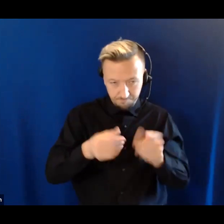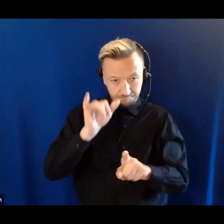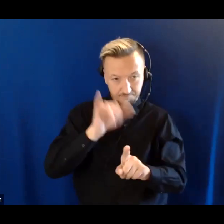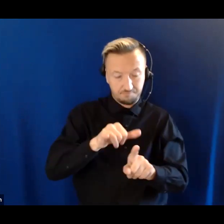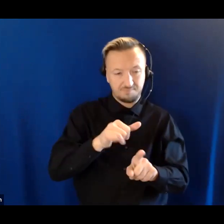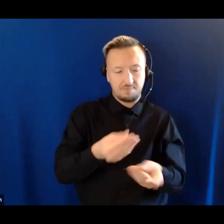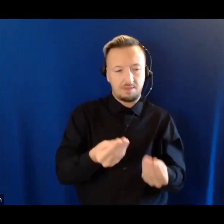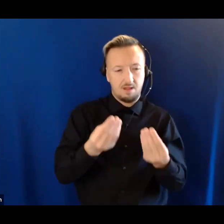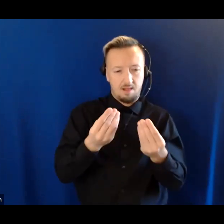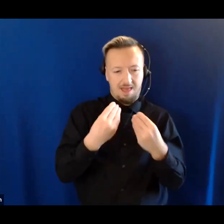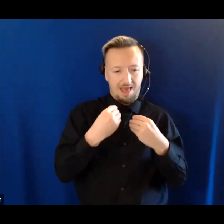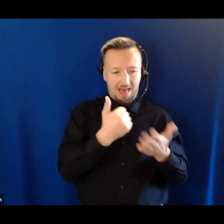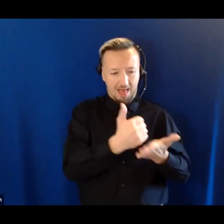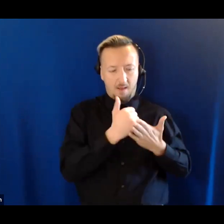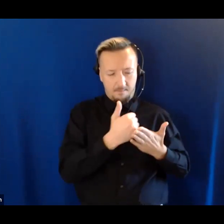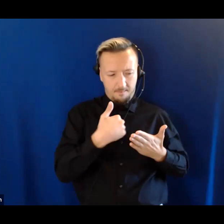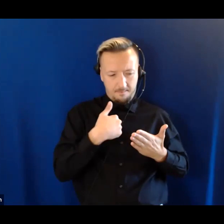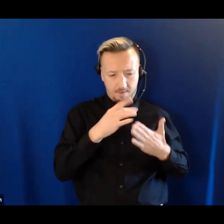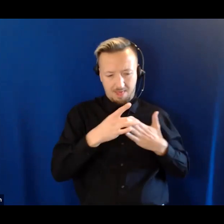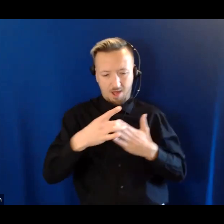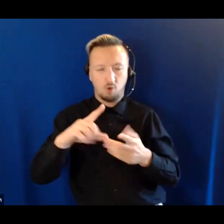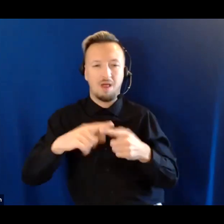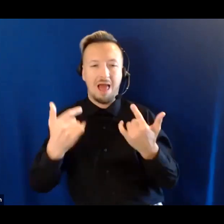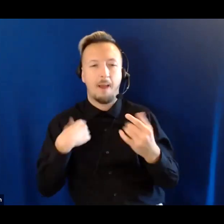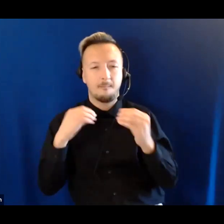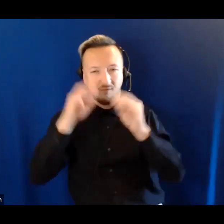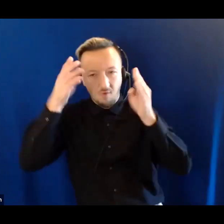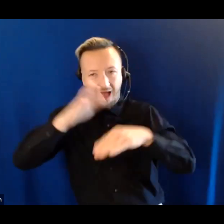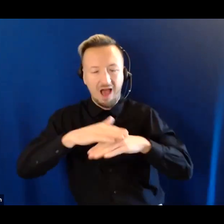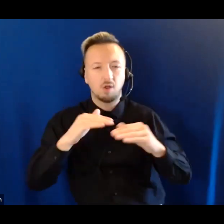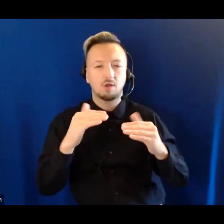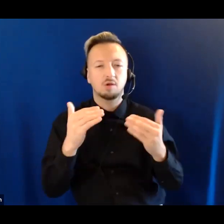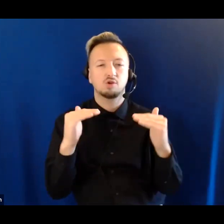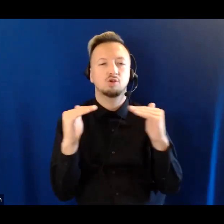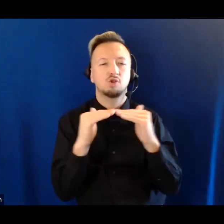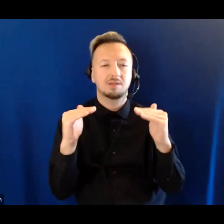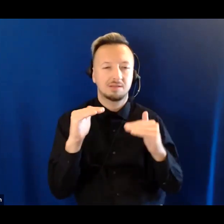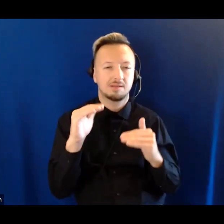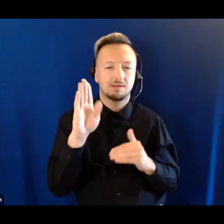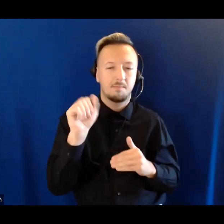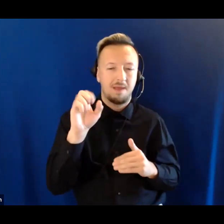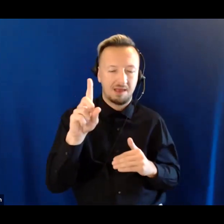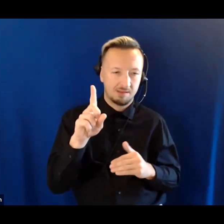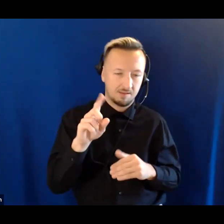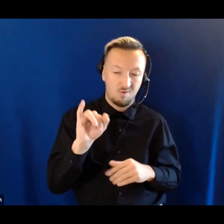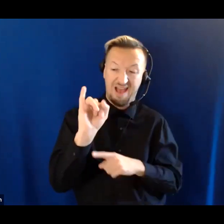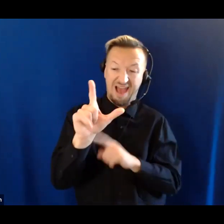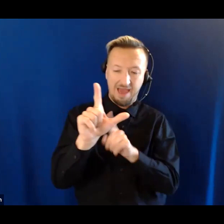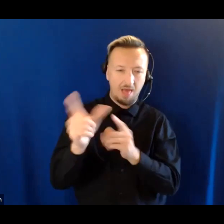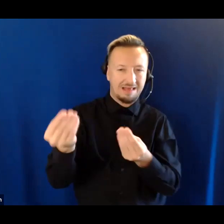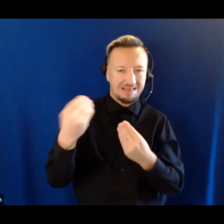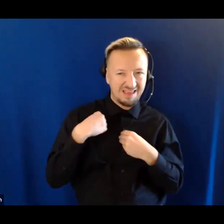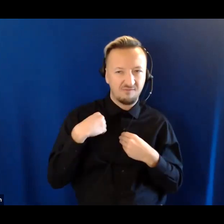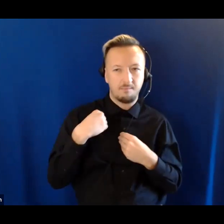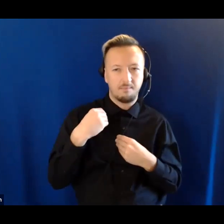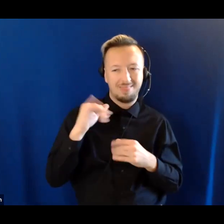more justice-based movements. So I started off by saying, I feel like IL is my home. IL gave me a philosophy and a